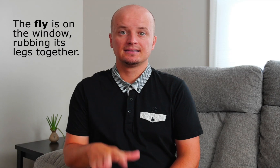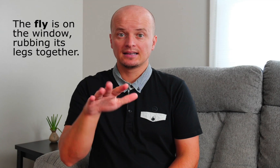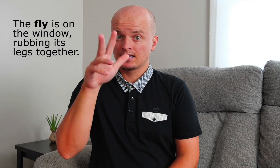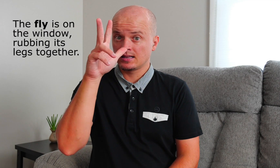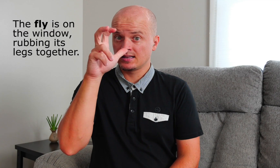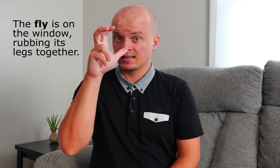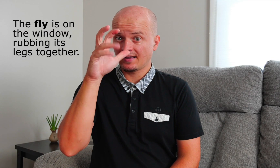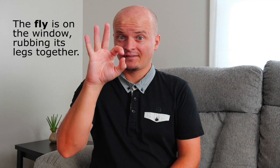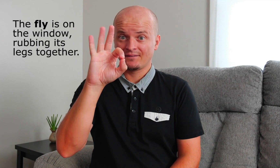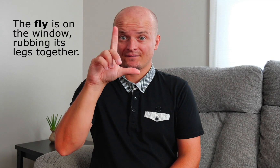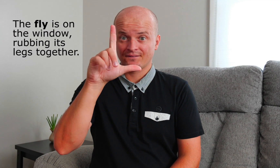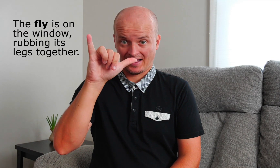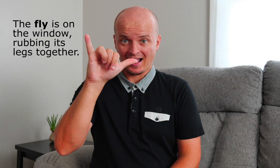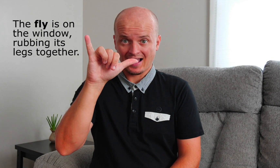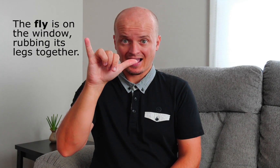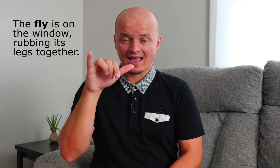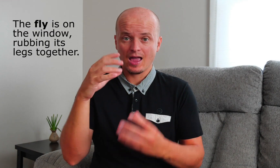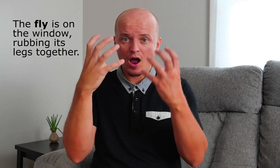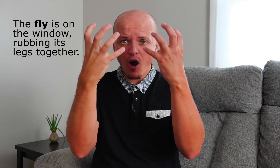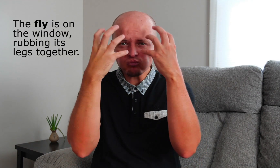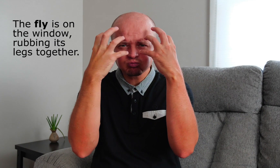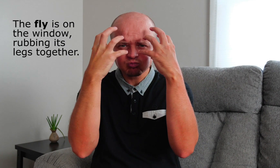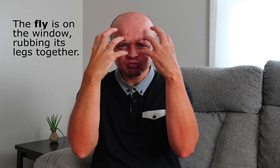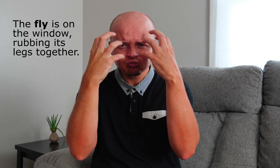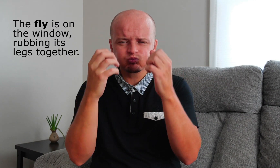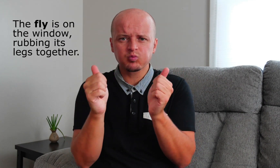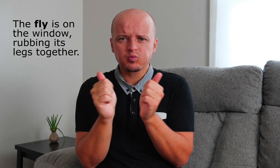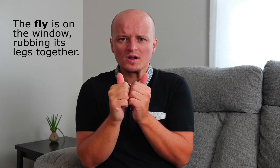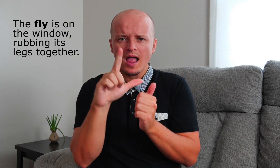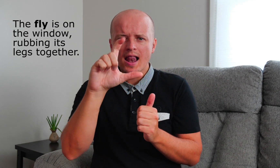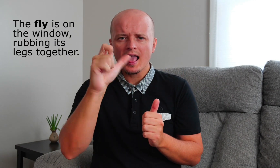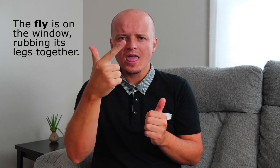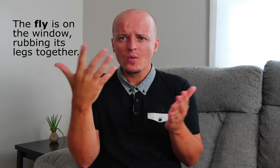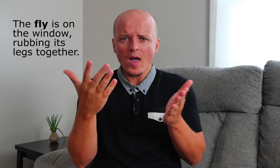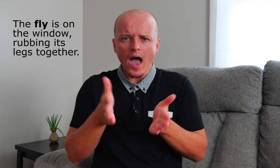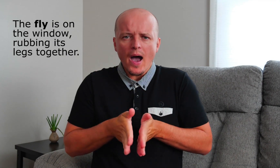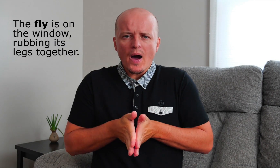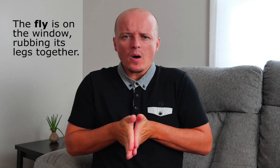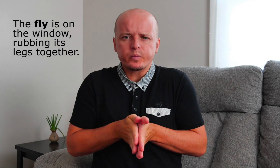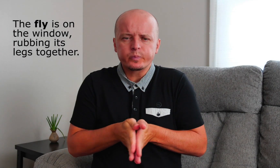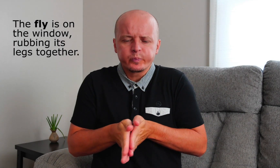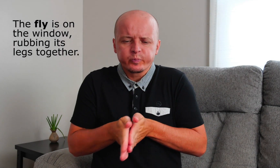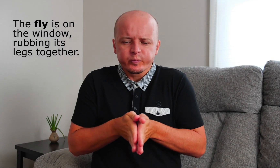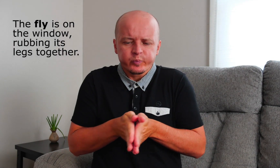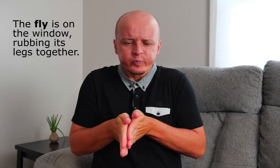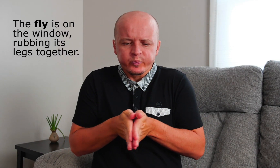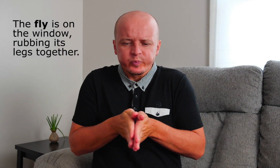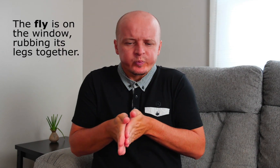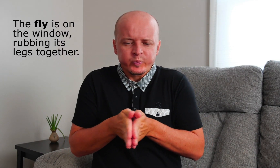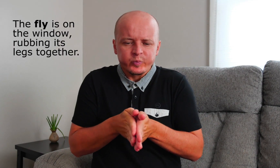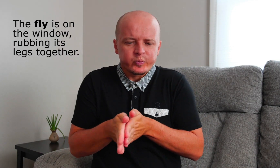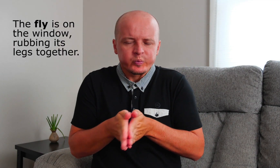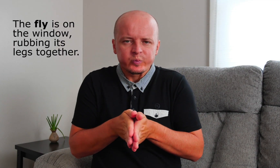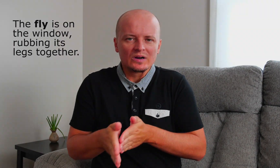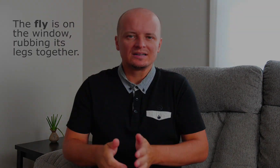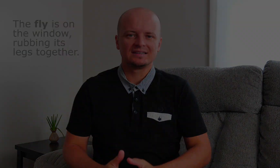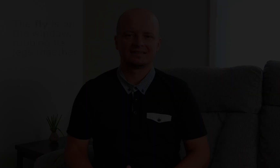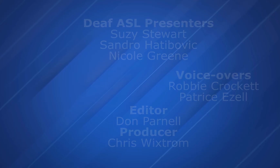This insect is a fly. Flies have huge compound eyes. This fly is rubbing its legs together.